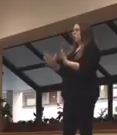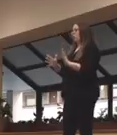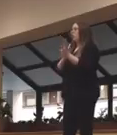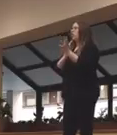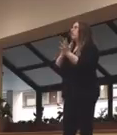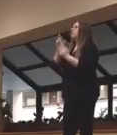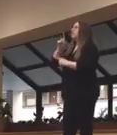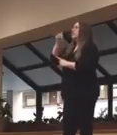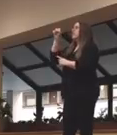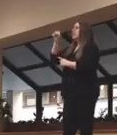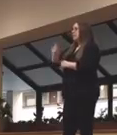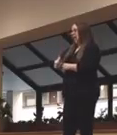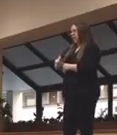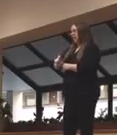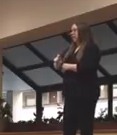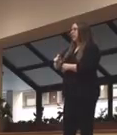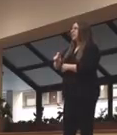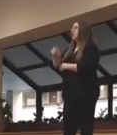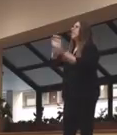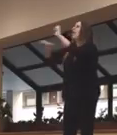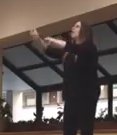is the Board of Education for